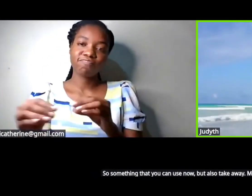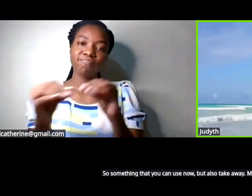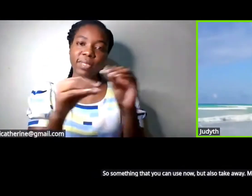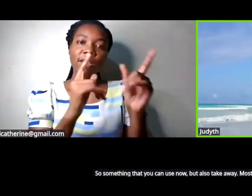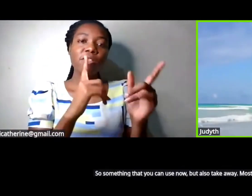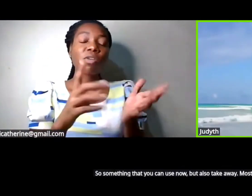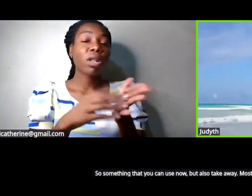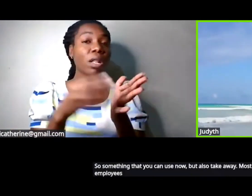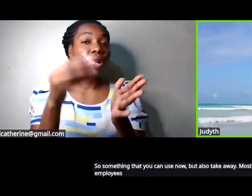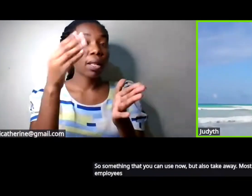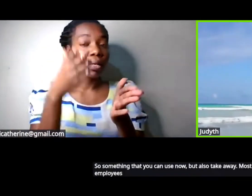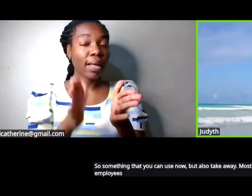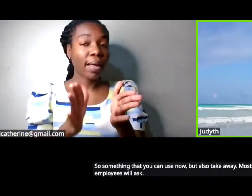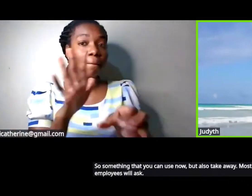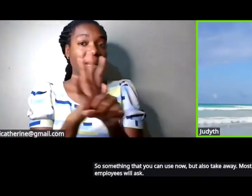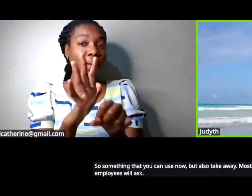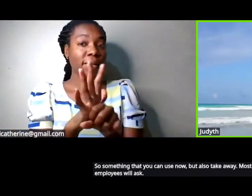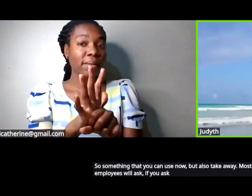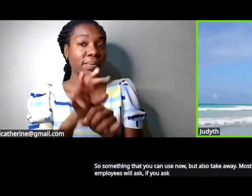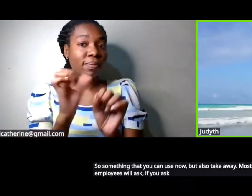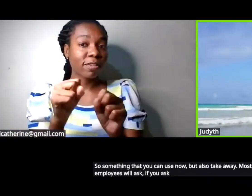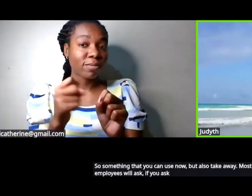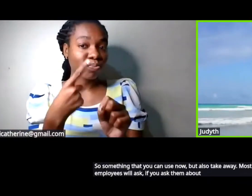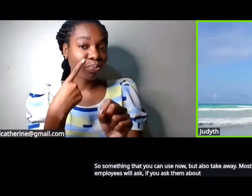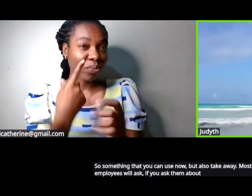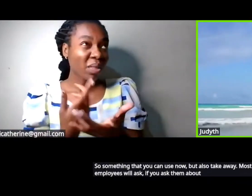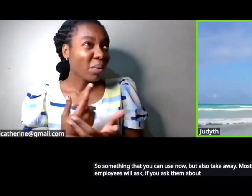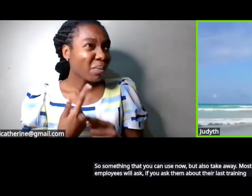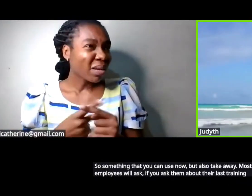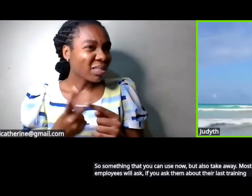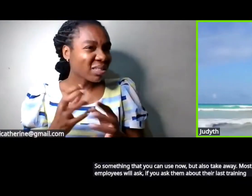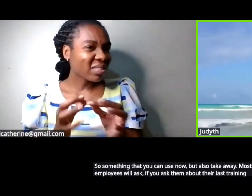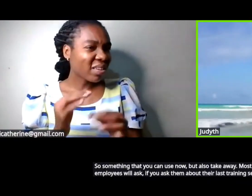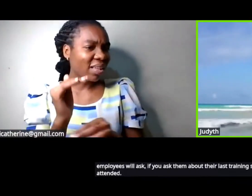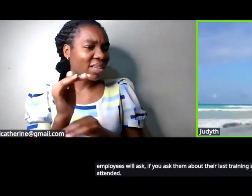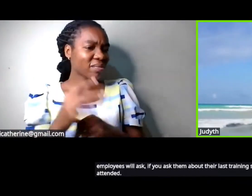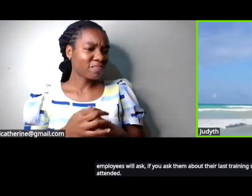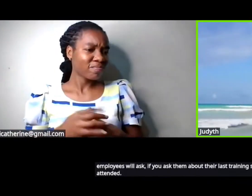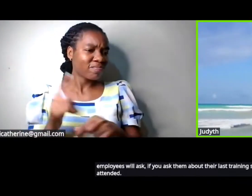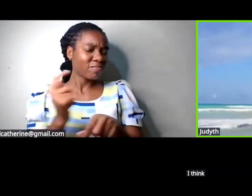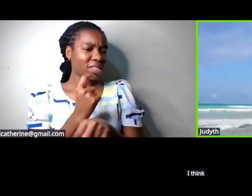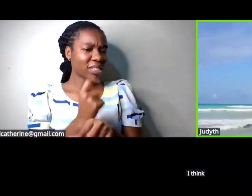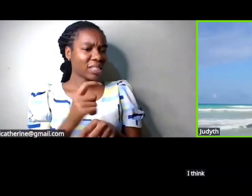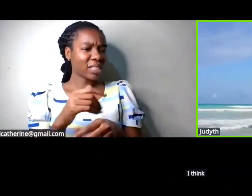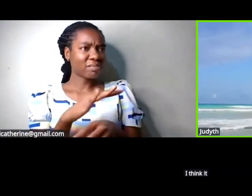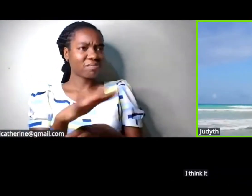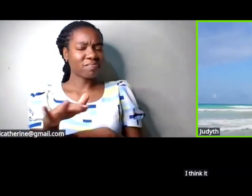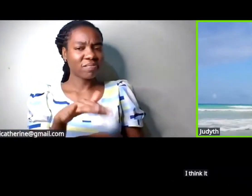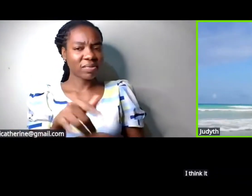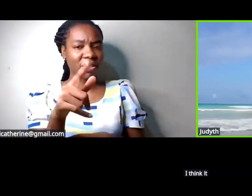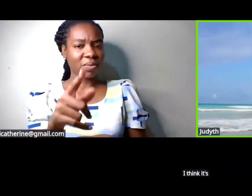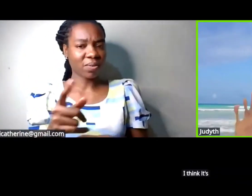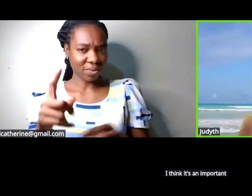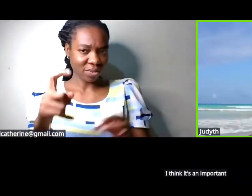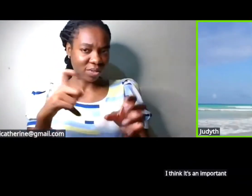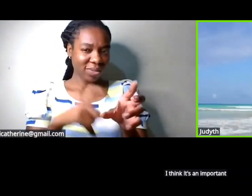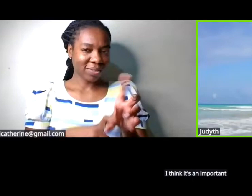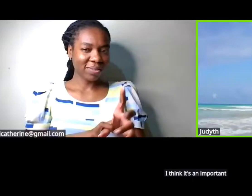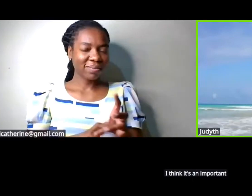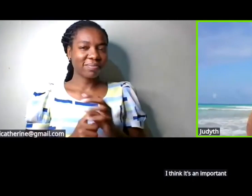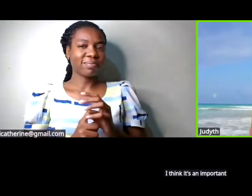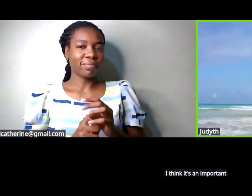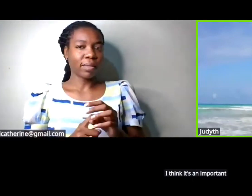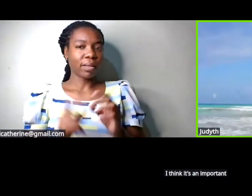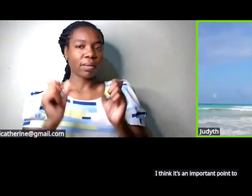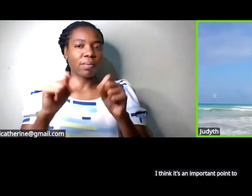will ask, if you ask them about their last training session that they attended, I think it's an important point to watch